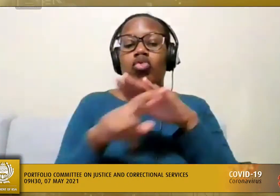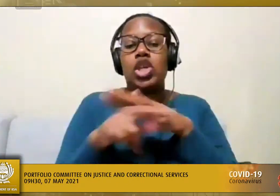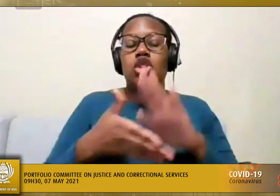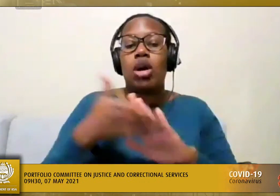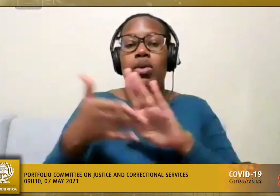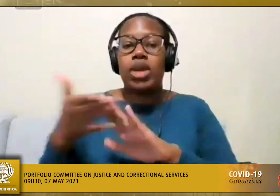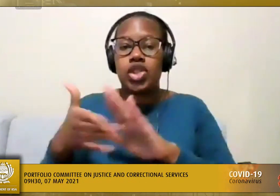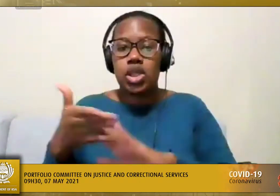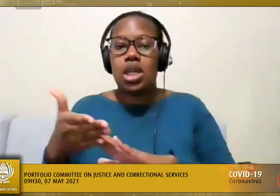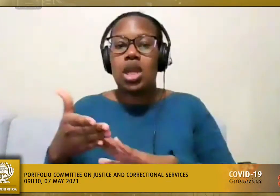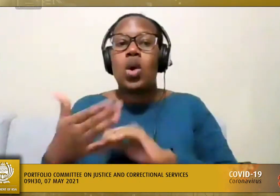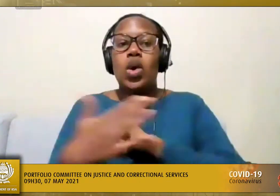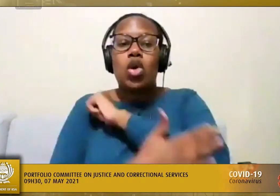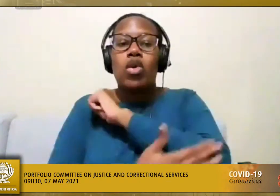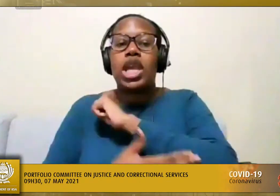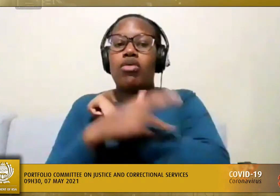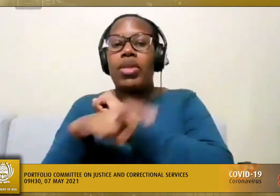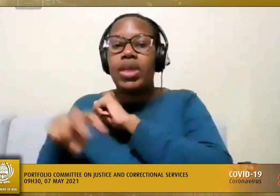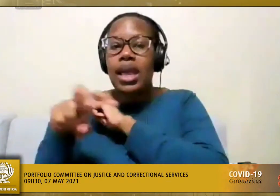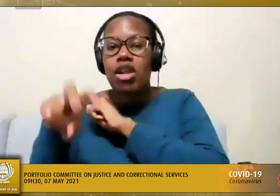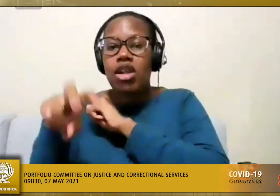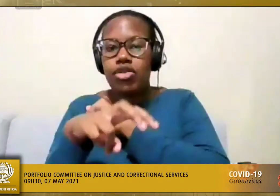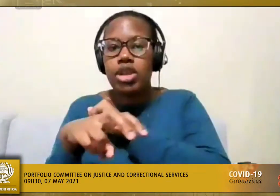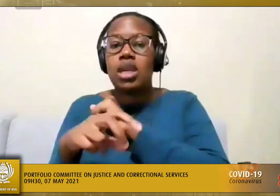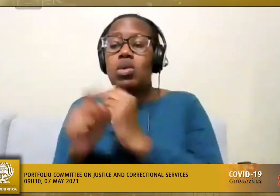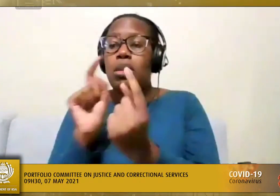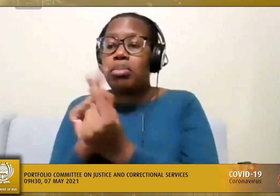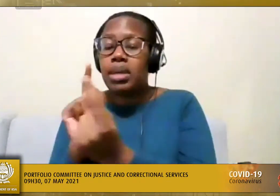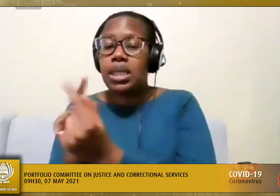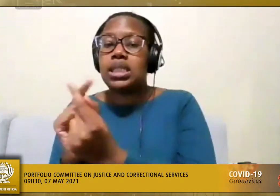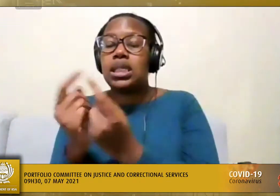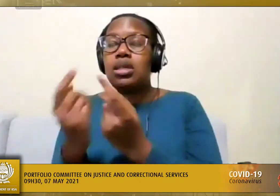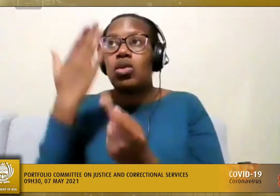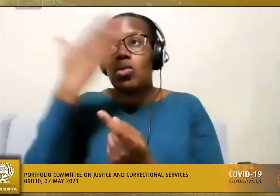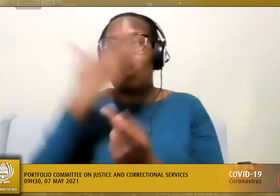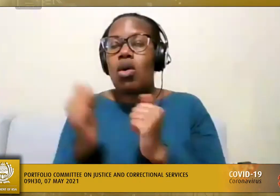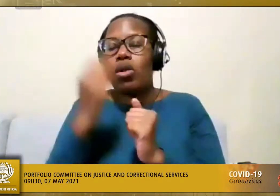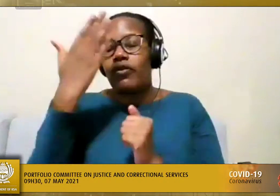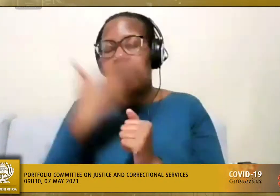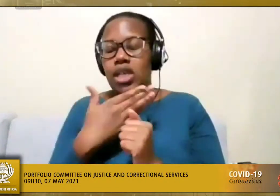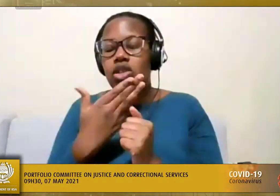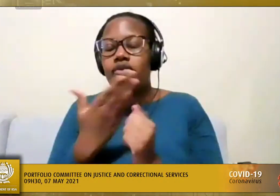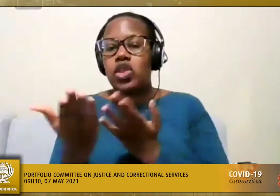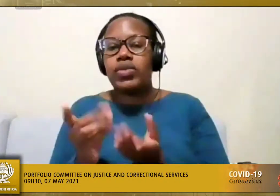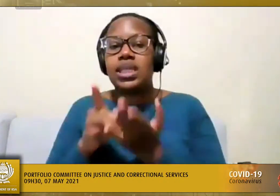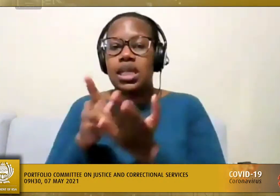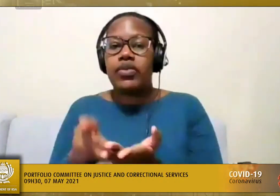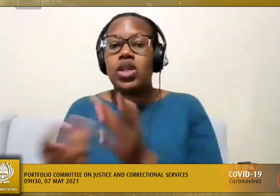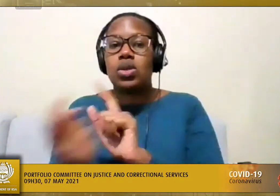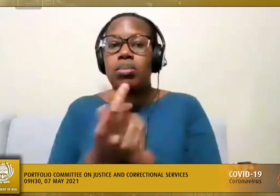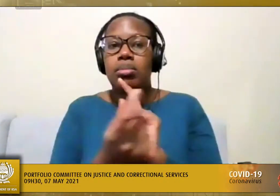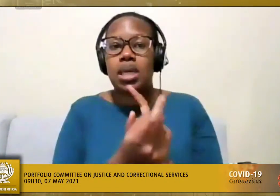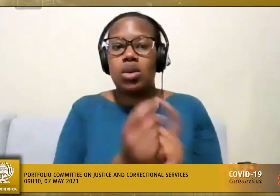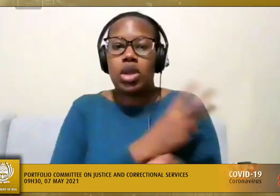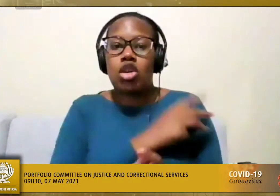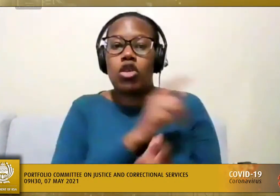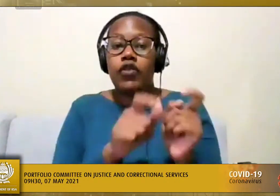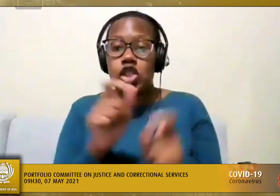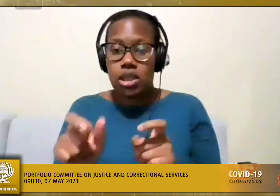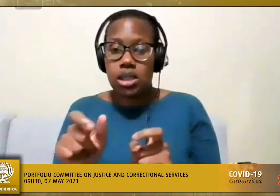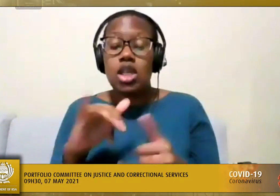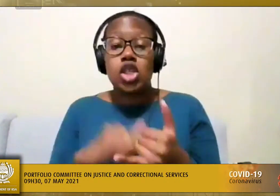moving around the country in the cold phase of Service delivery to meet with the officials of the department to understand really